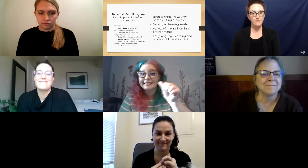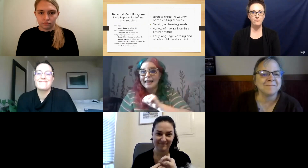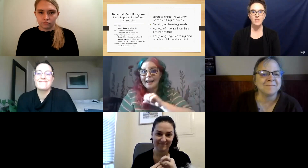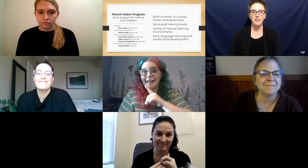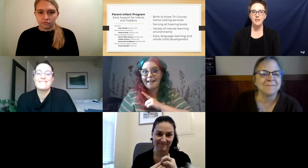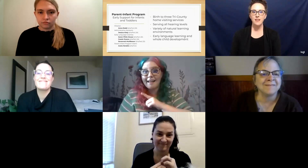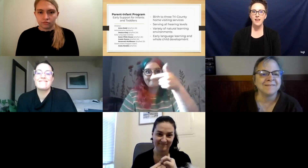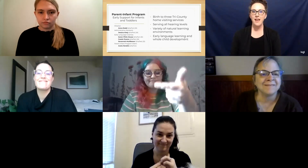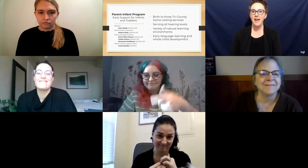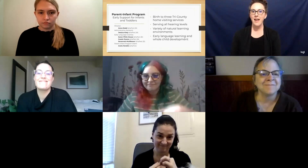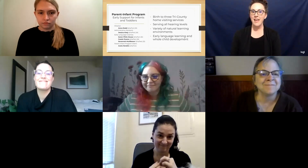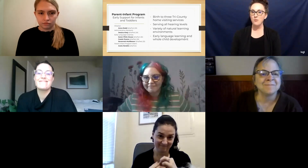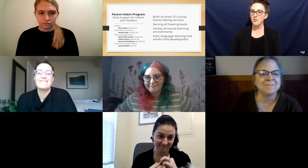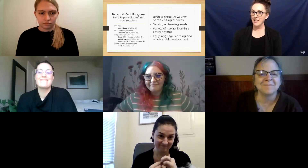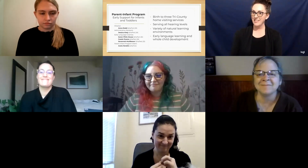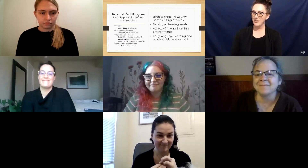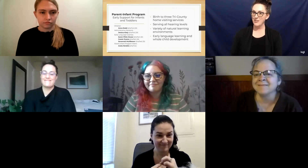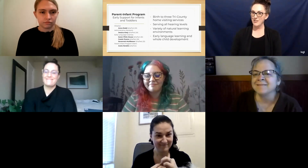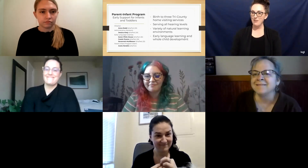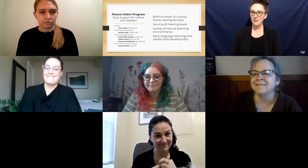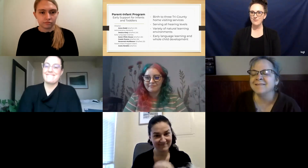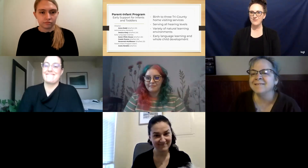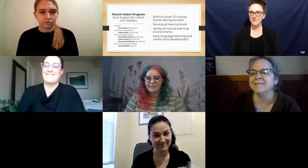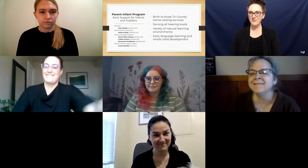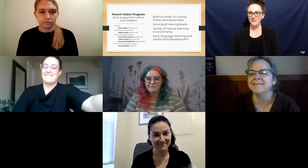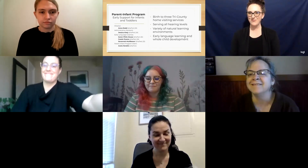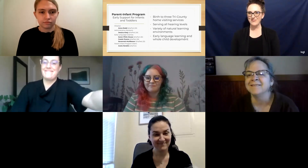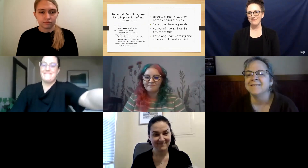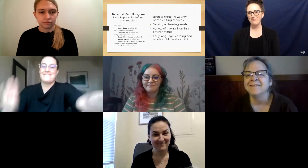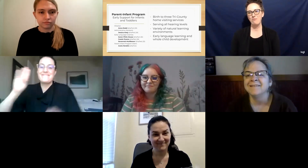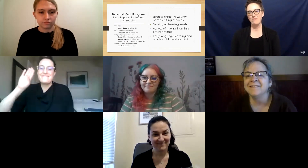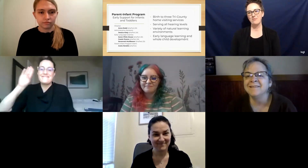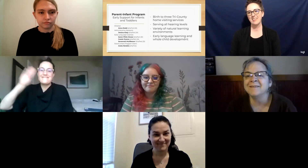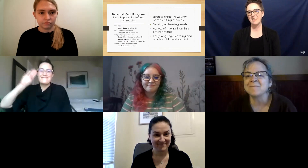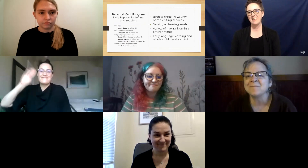program. Anna, would you like to introduce yourself?